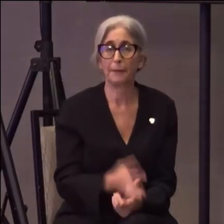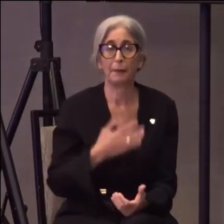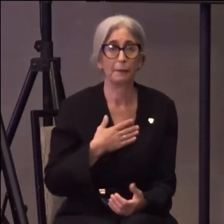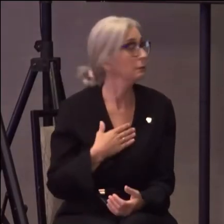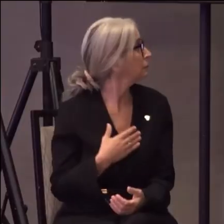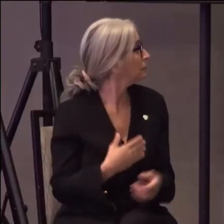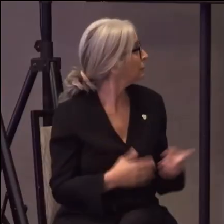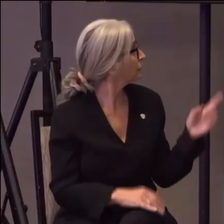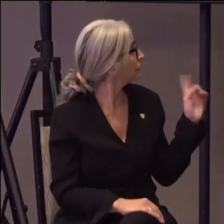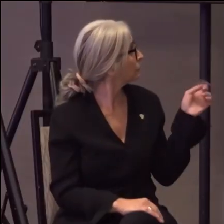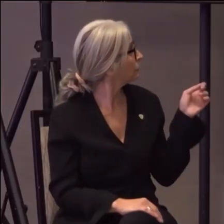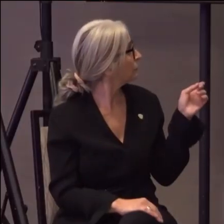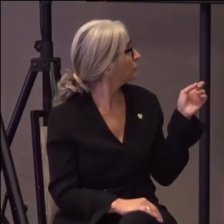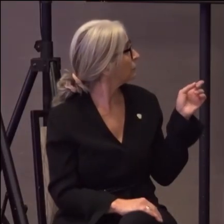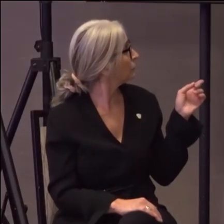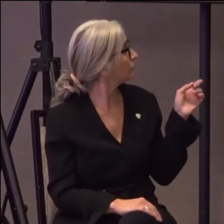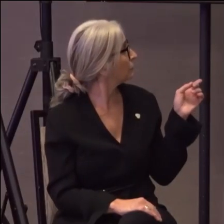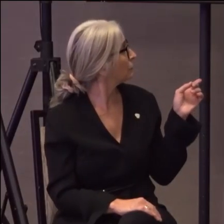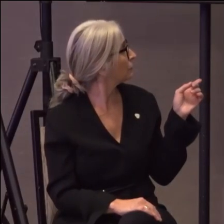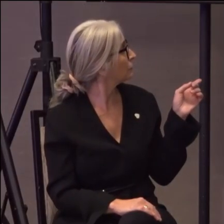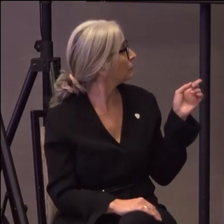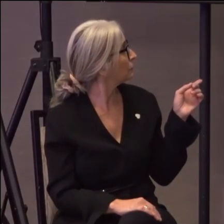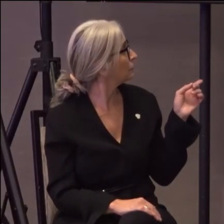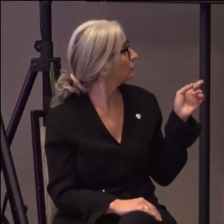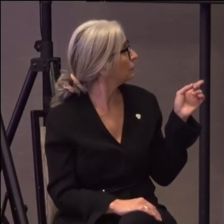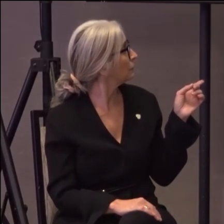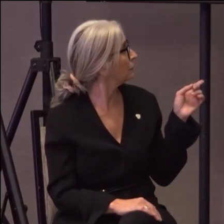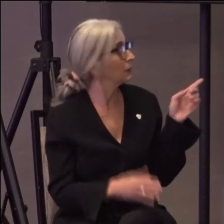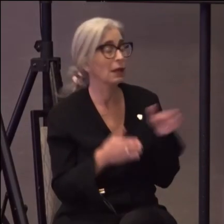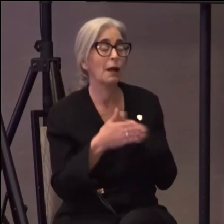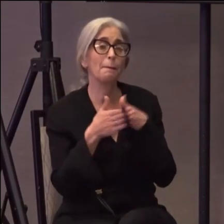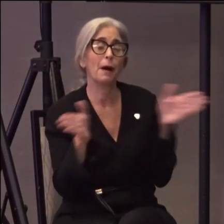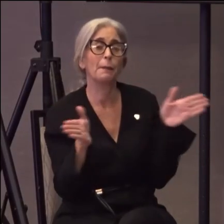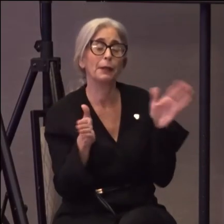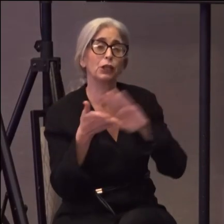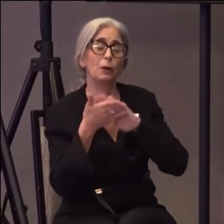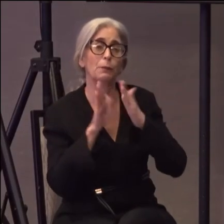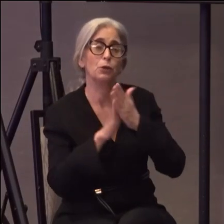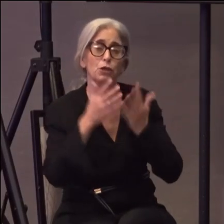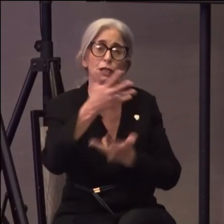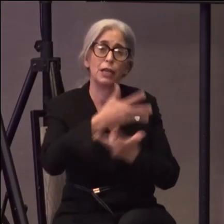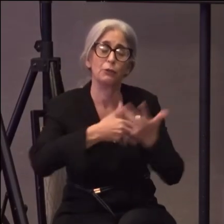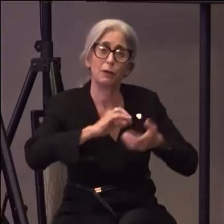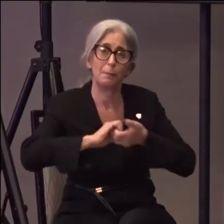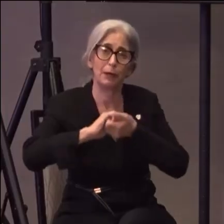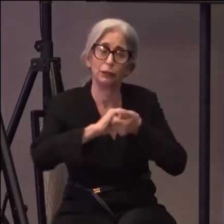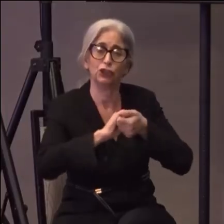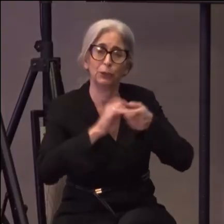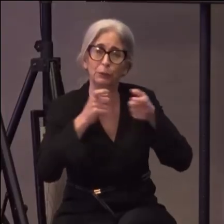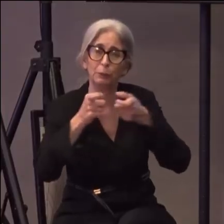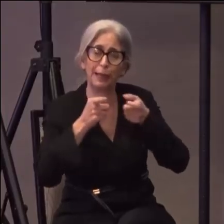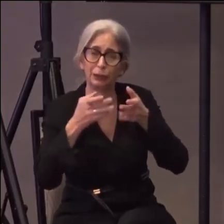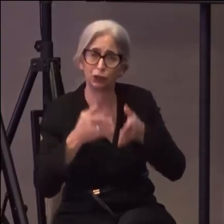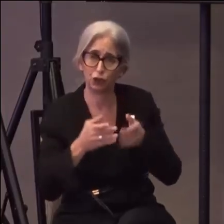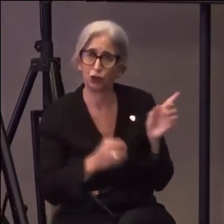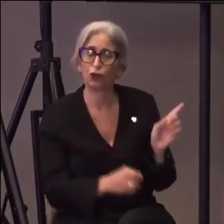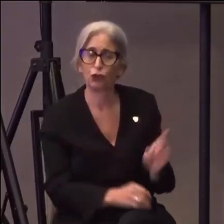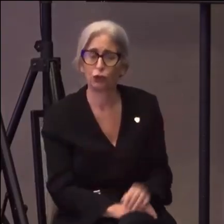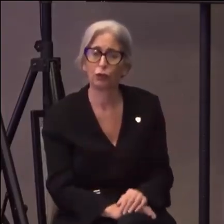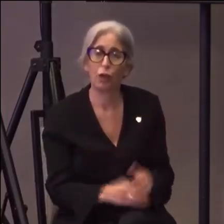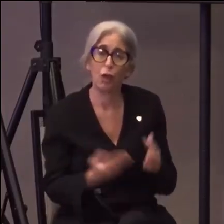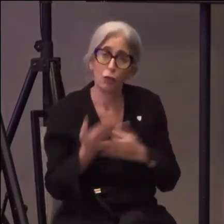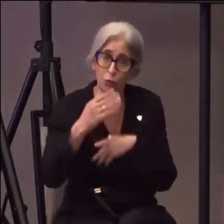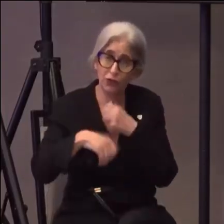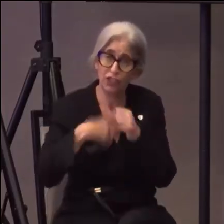My name is Amara Skirmerhorn, and I am the Public Community Engagement and Partnerships Manager. Over